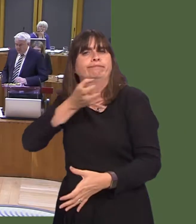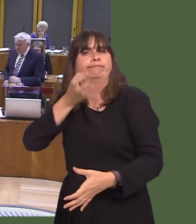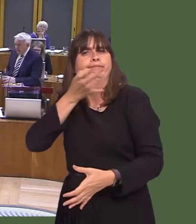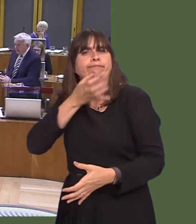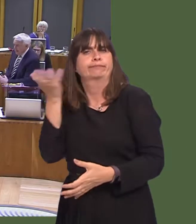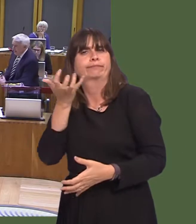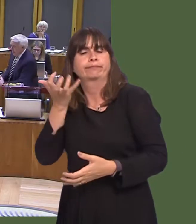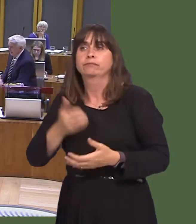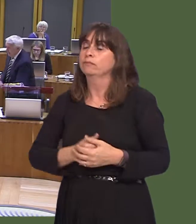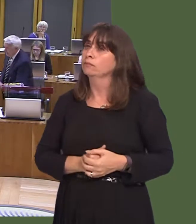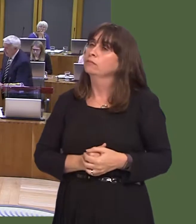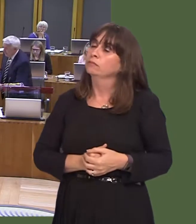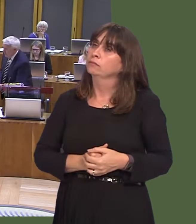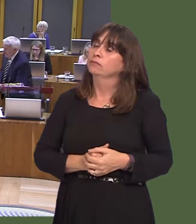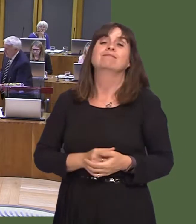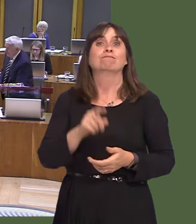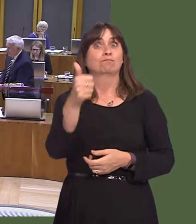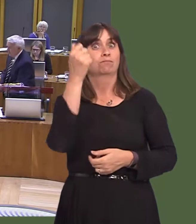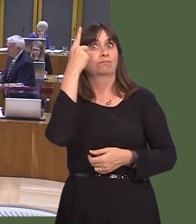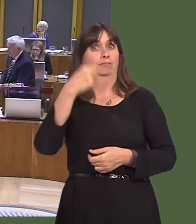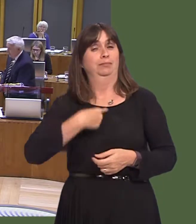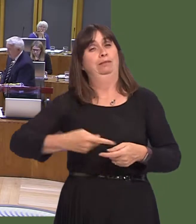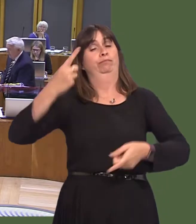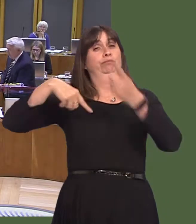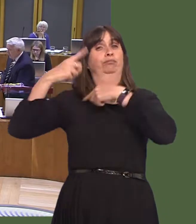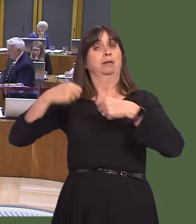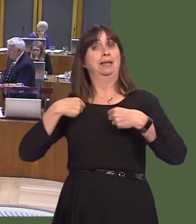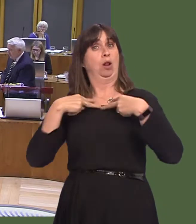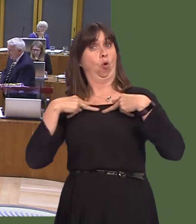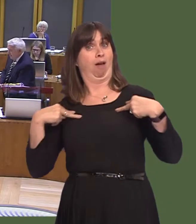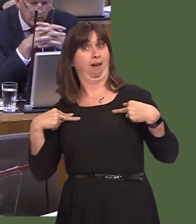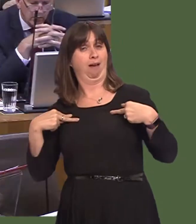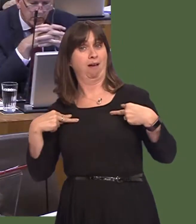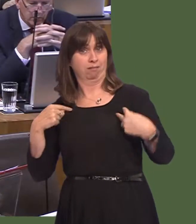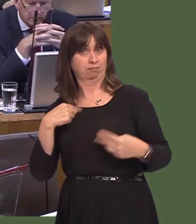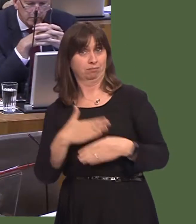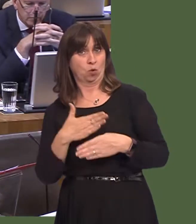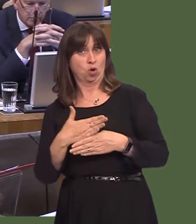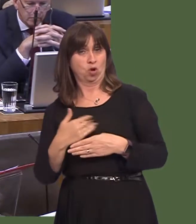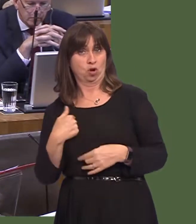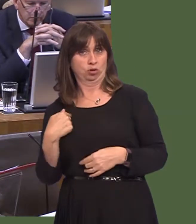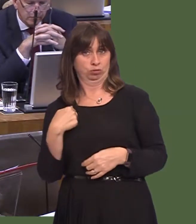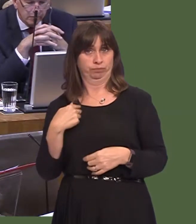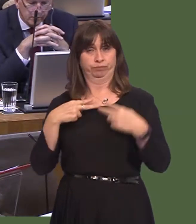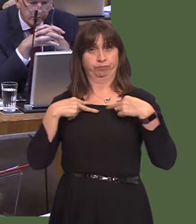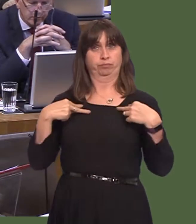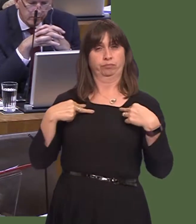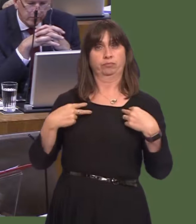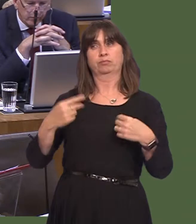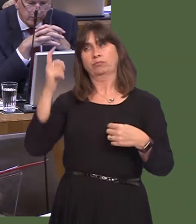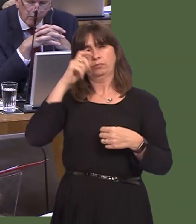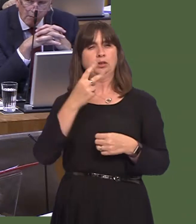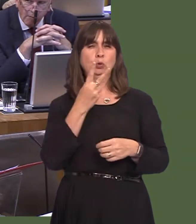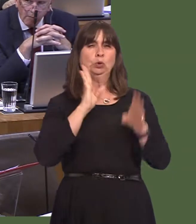I think that's a very good idea. I mean, when I first started many years ago as a lawyer, it was often the case that where we had two young men, it was inevitably